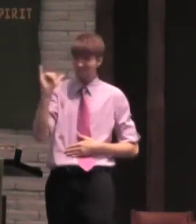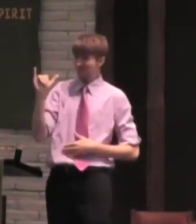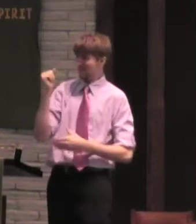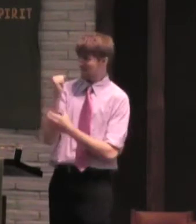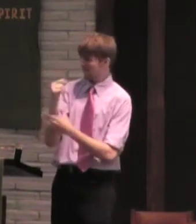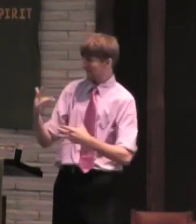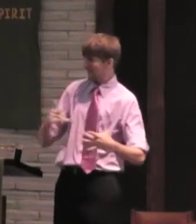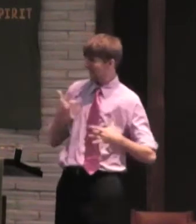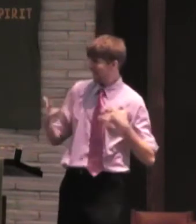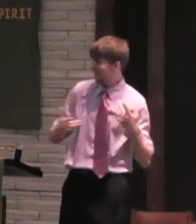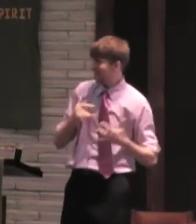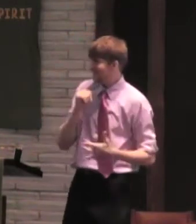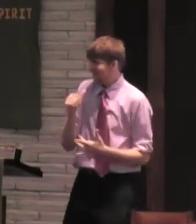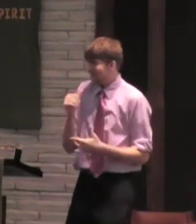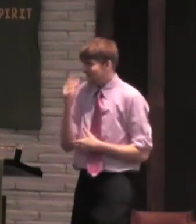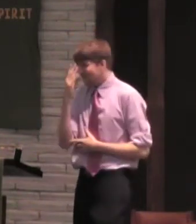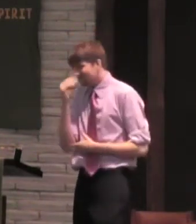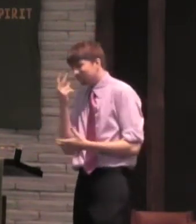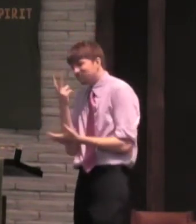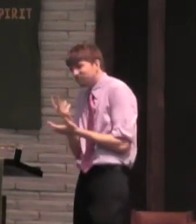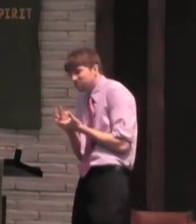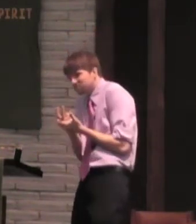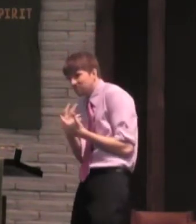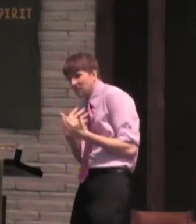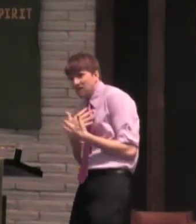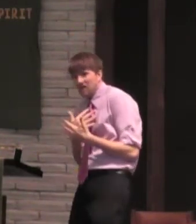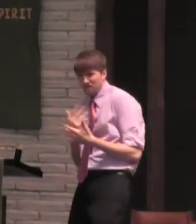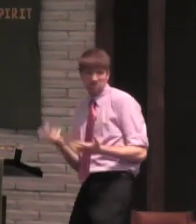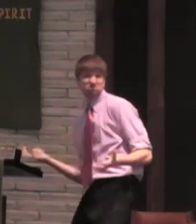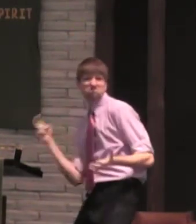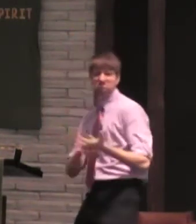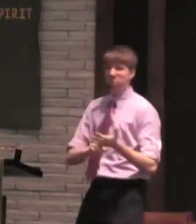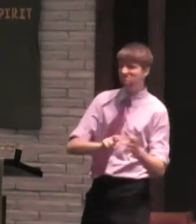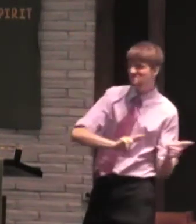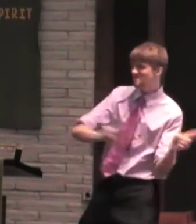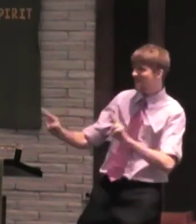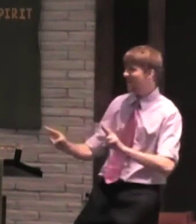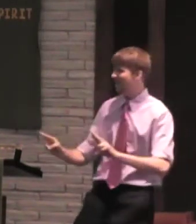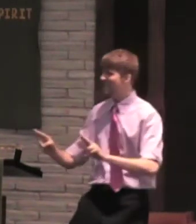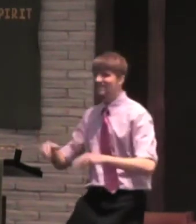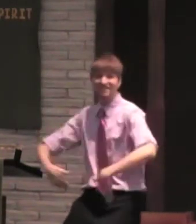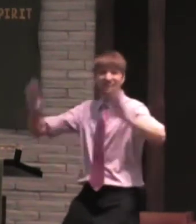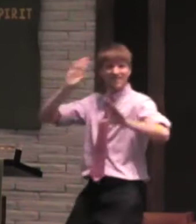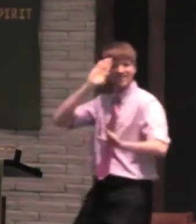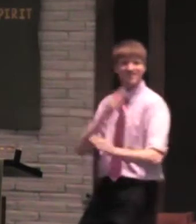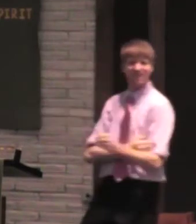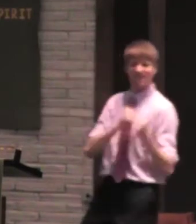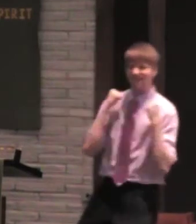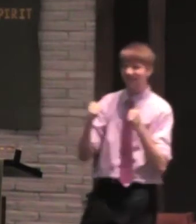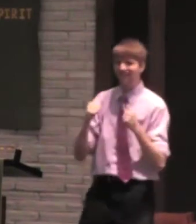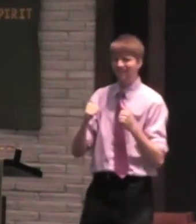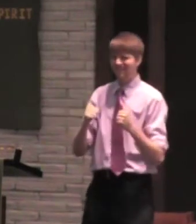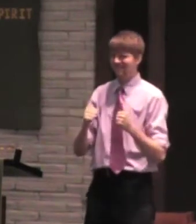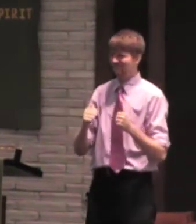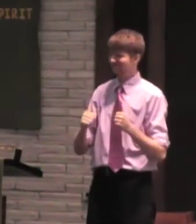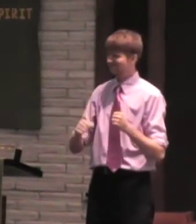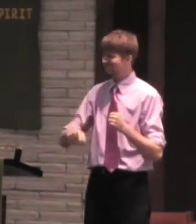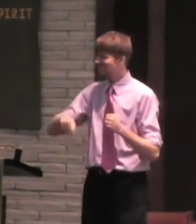Early the next morning? Seems like Abraham was excited. Wasn't that he was anxious all night? He slept, he got up, he was